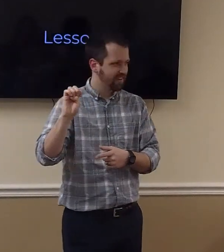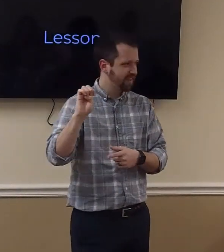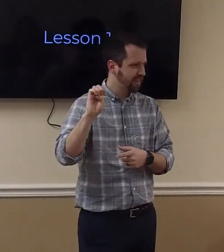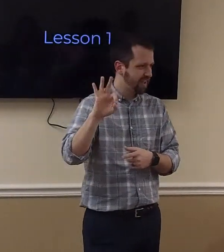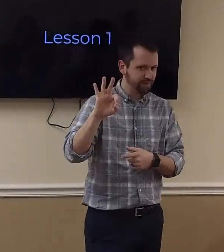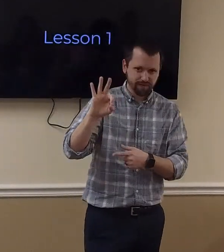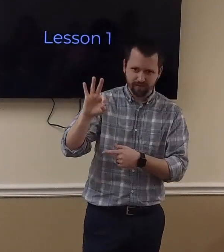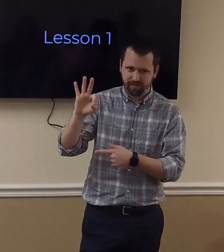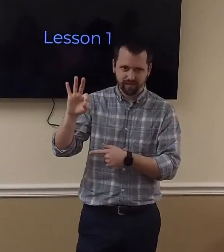F,